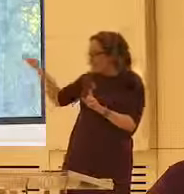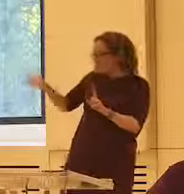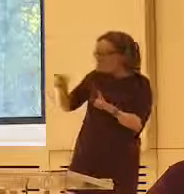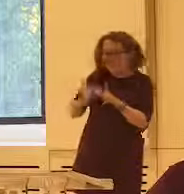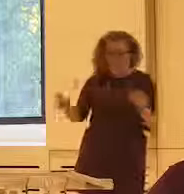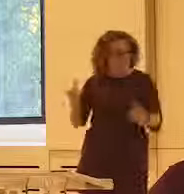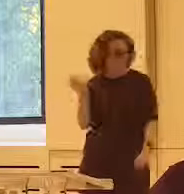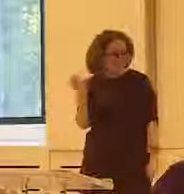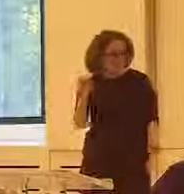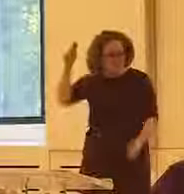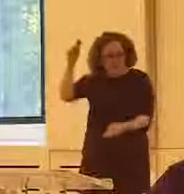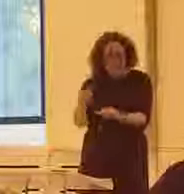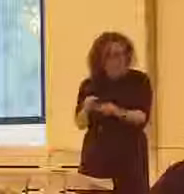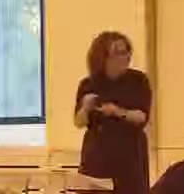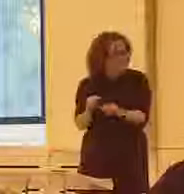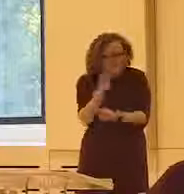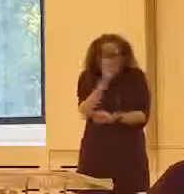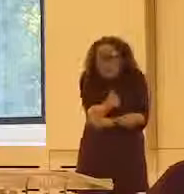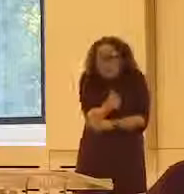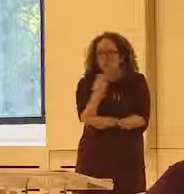economic lower income.